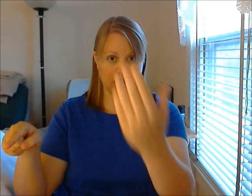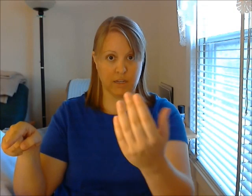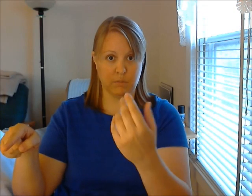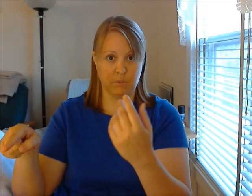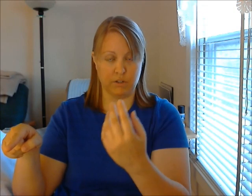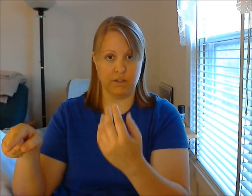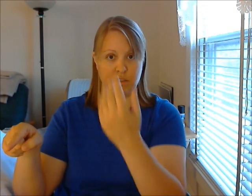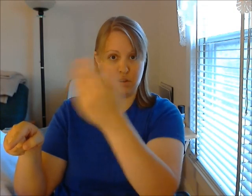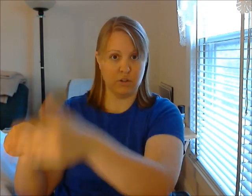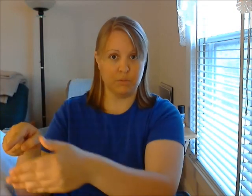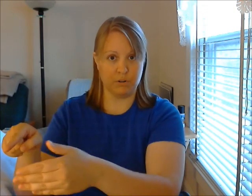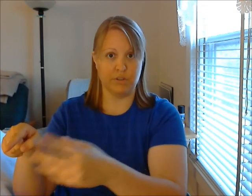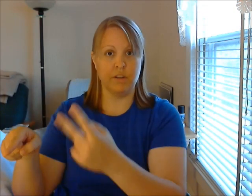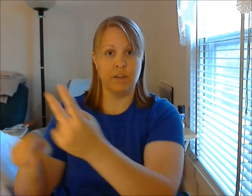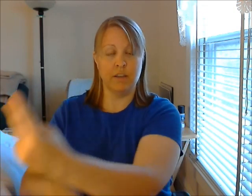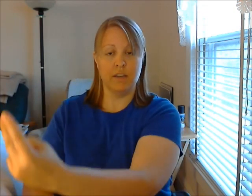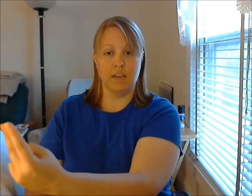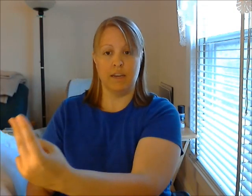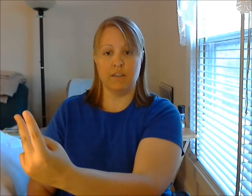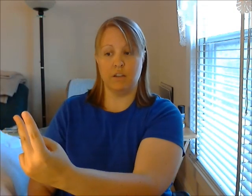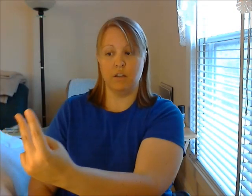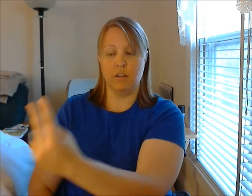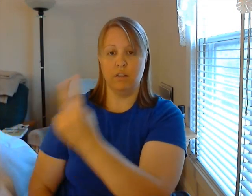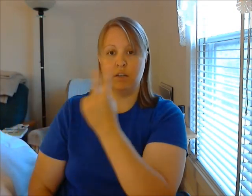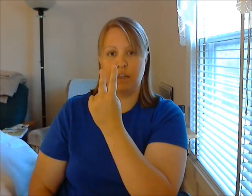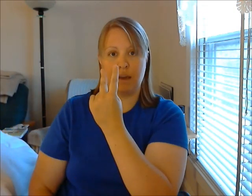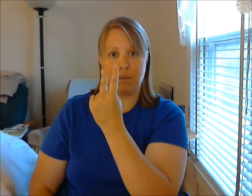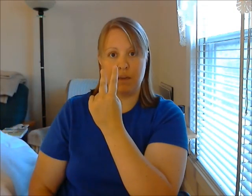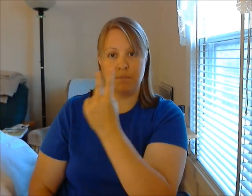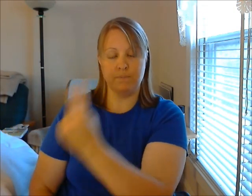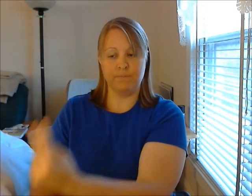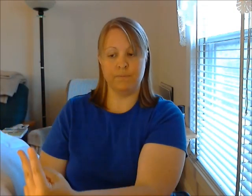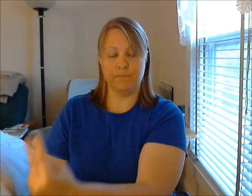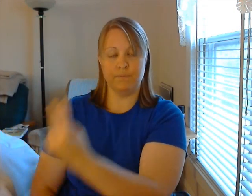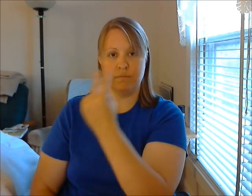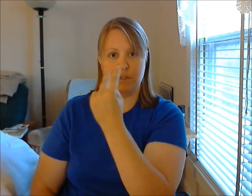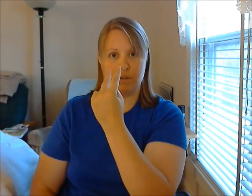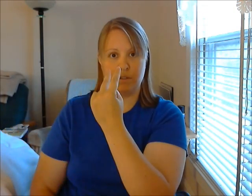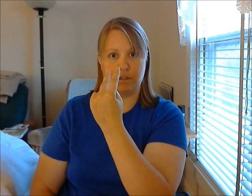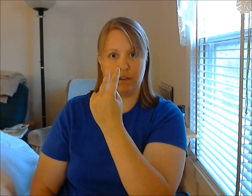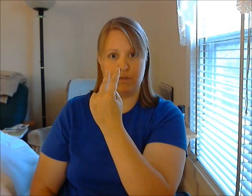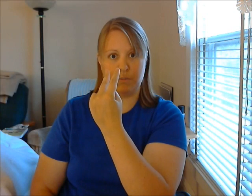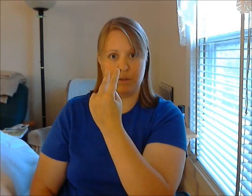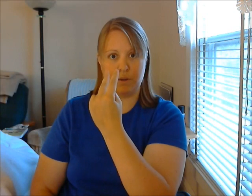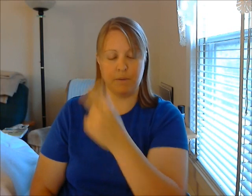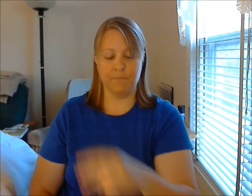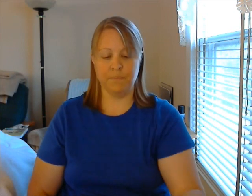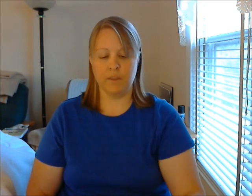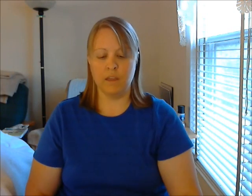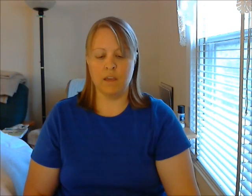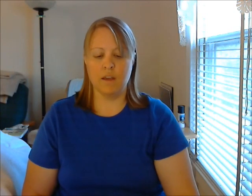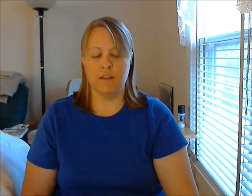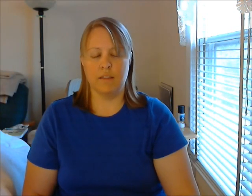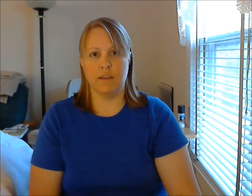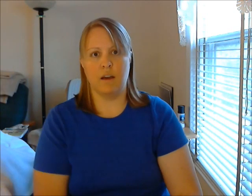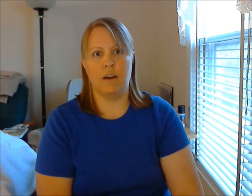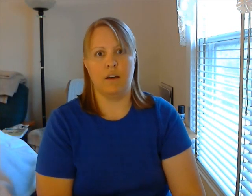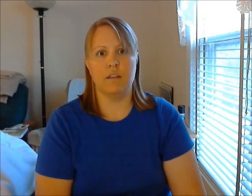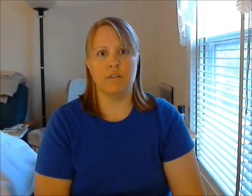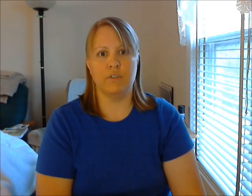second person, it's third person. And it's looking at me. So it's looking from this way. The other verb